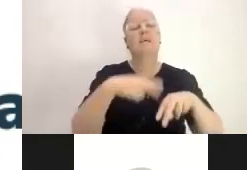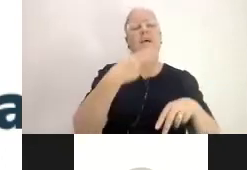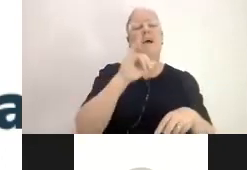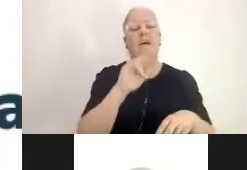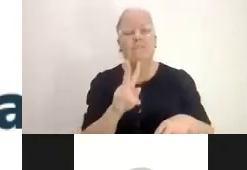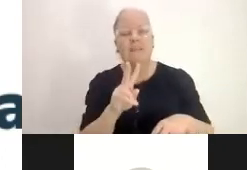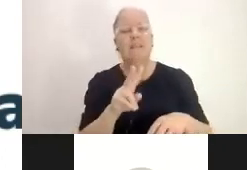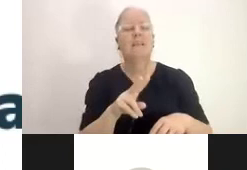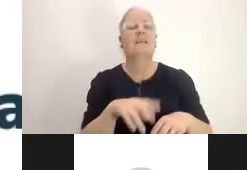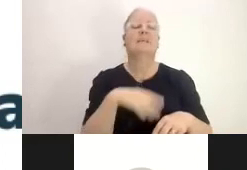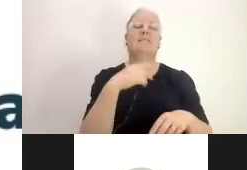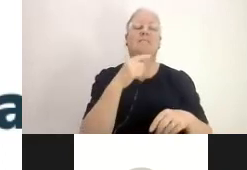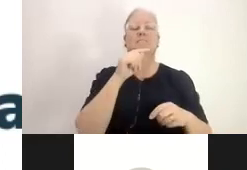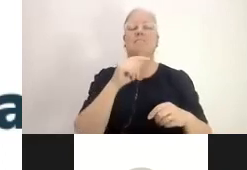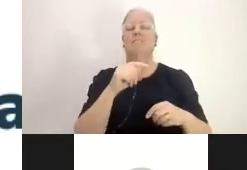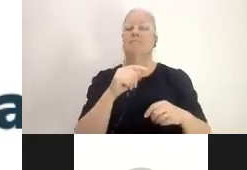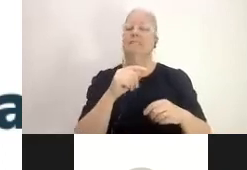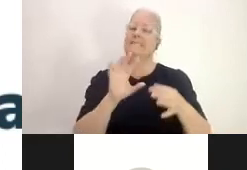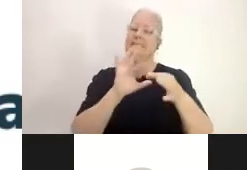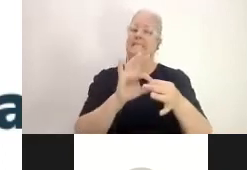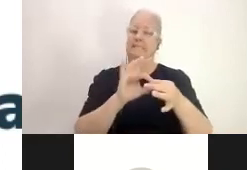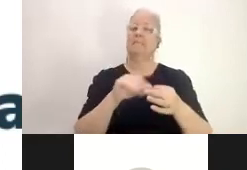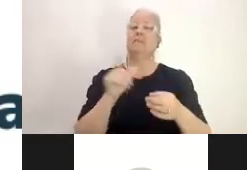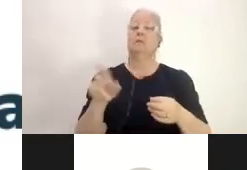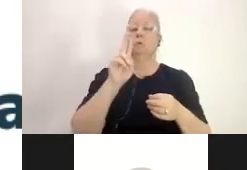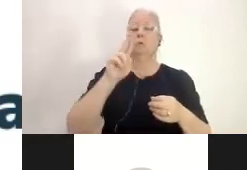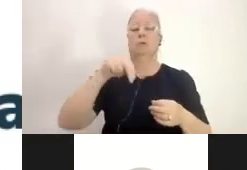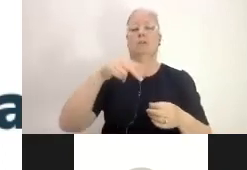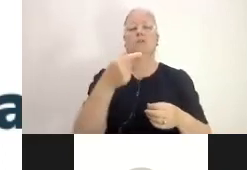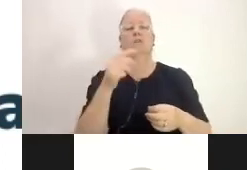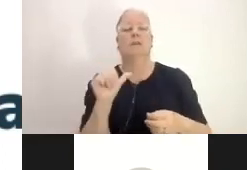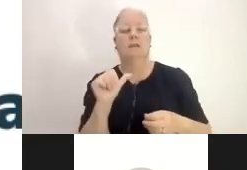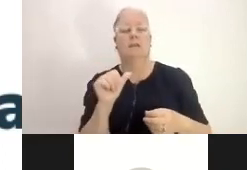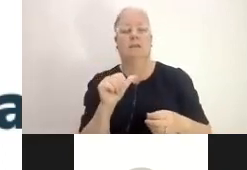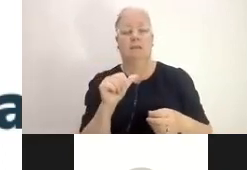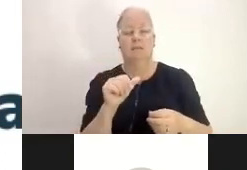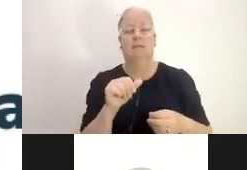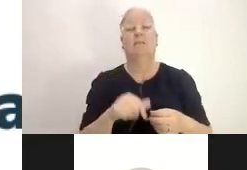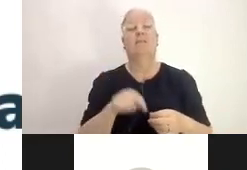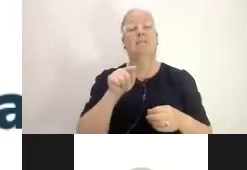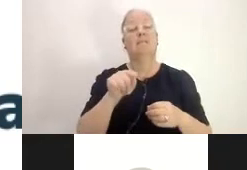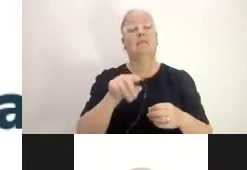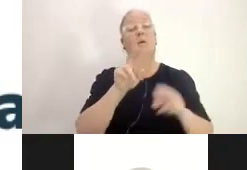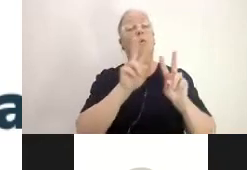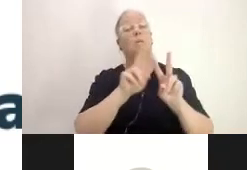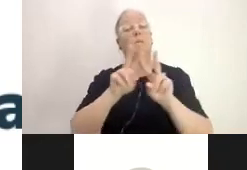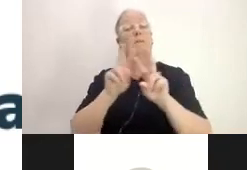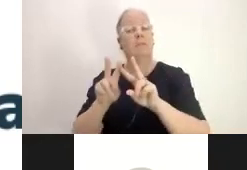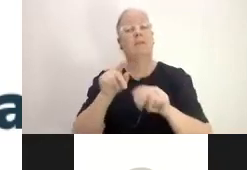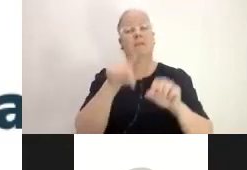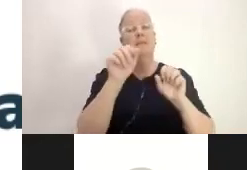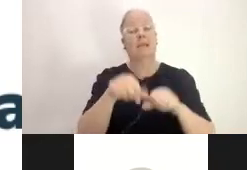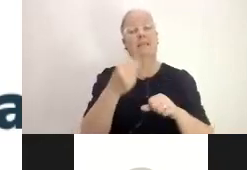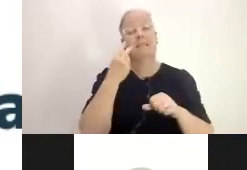health endorsed by the UNGA. This website, this is available on the state USC, the Coalition of